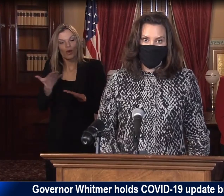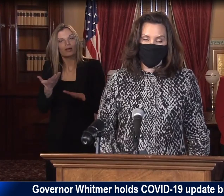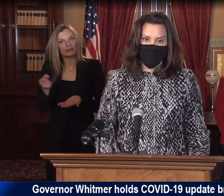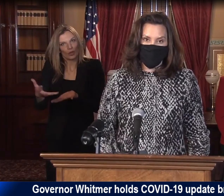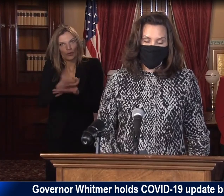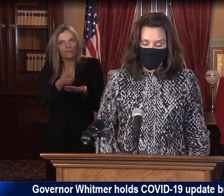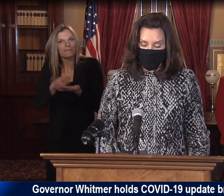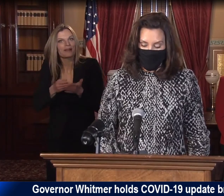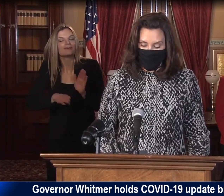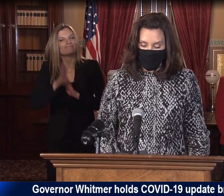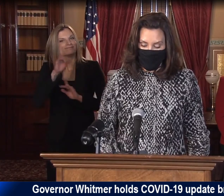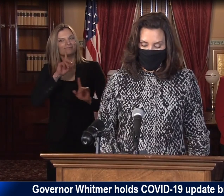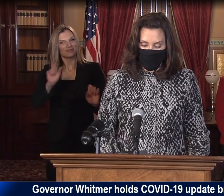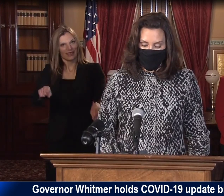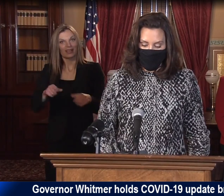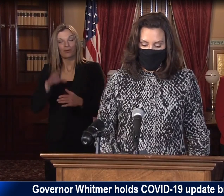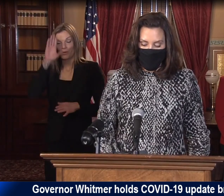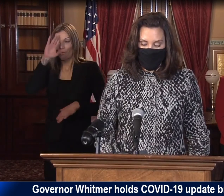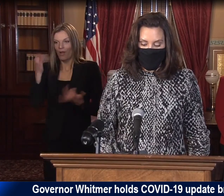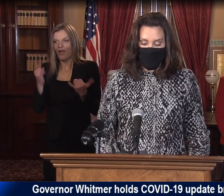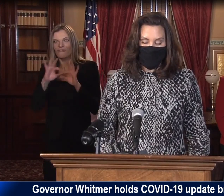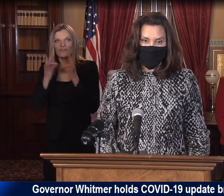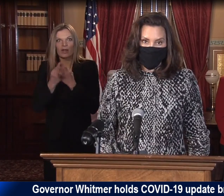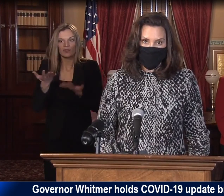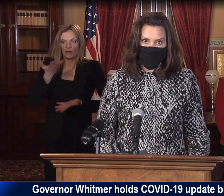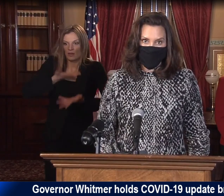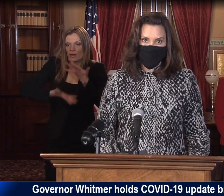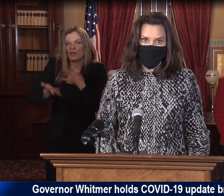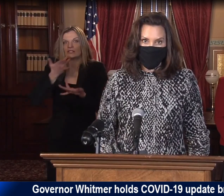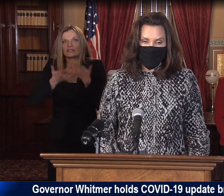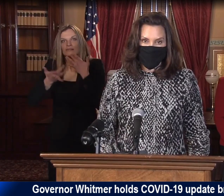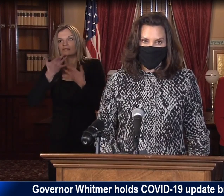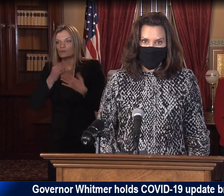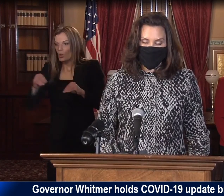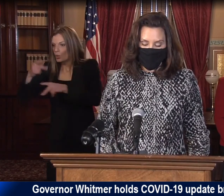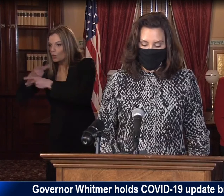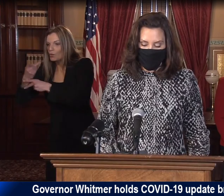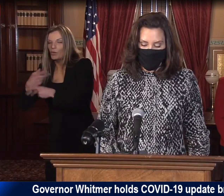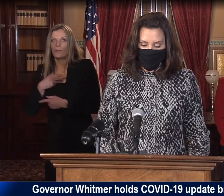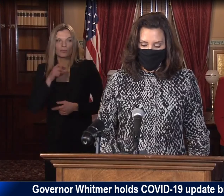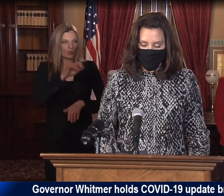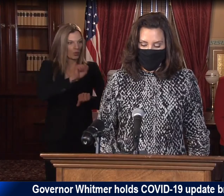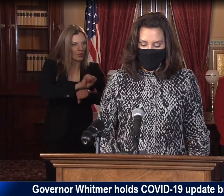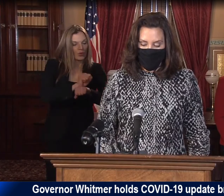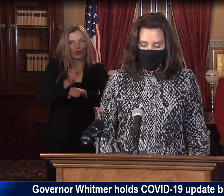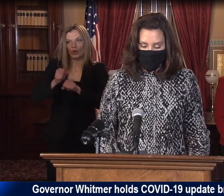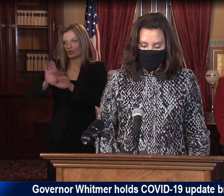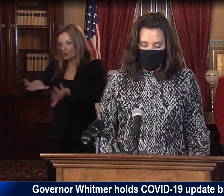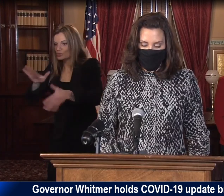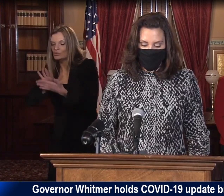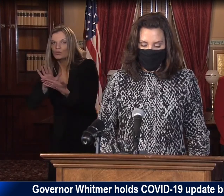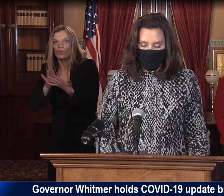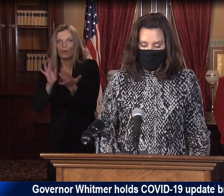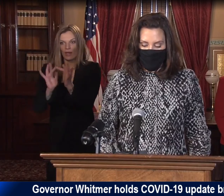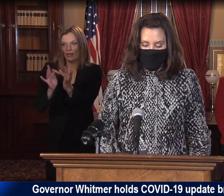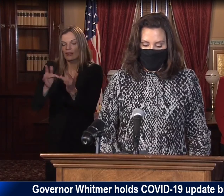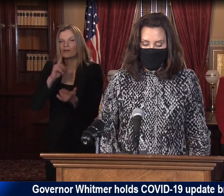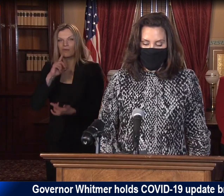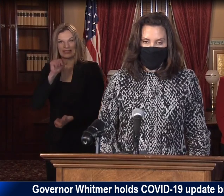have struggled with remote learning and need opportunities for face-to-face interactions with